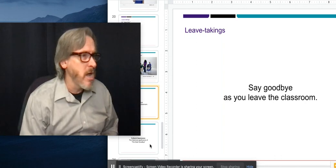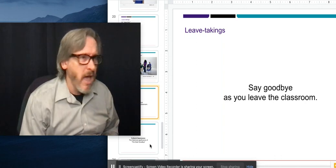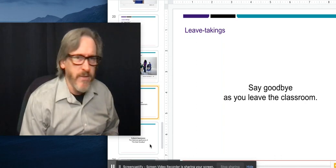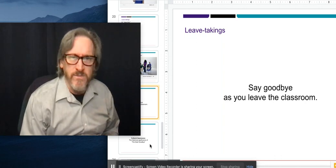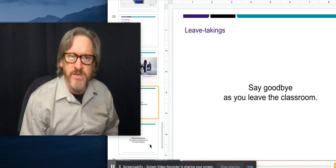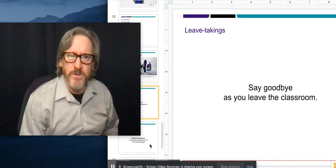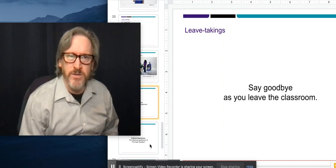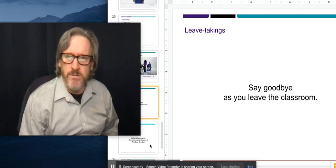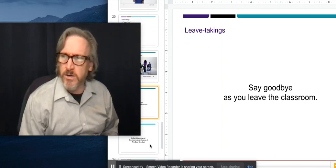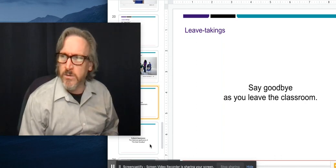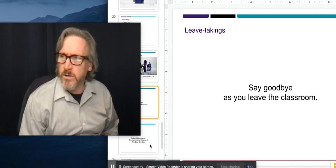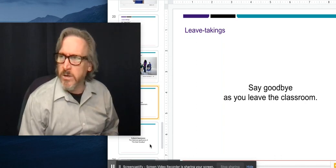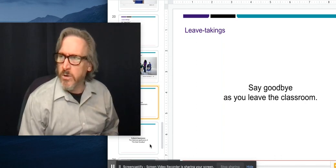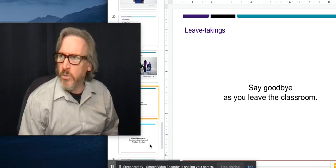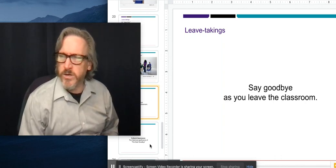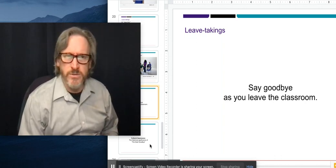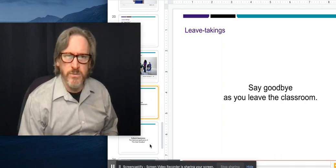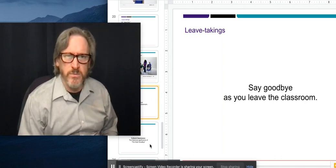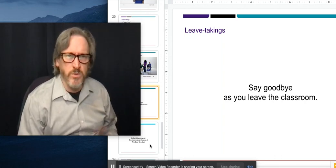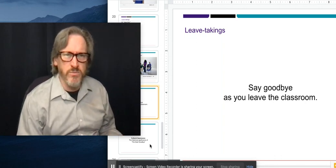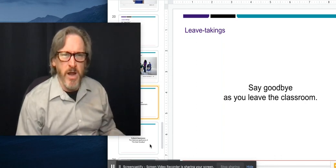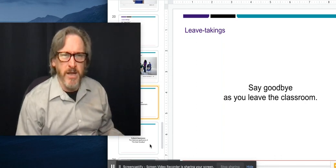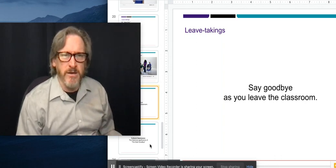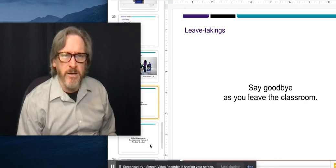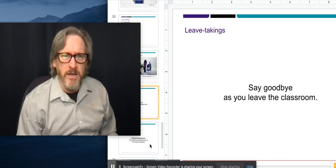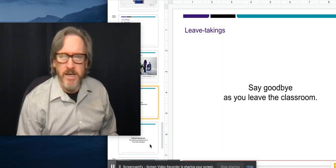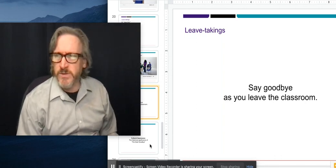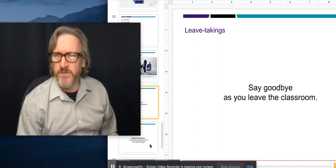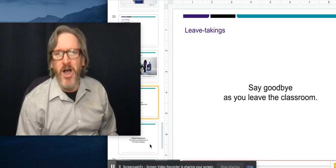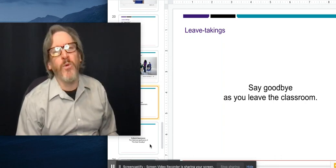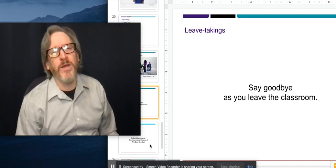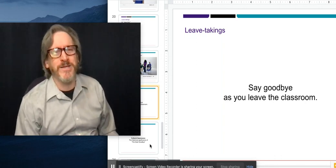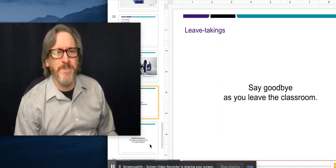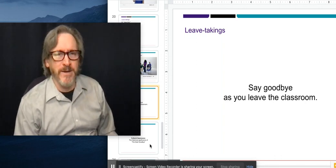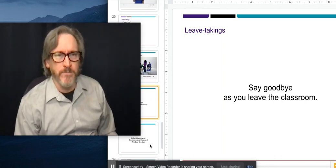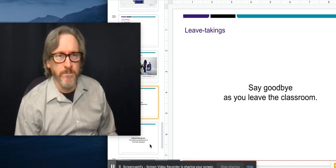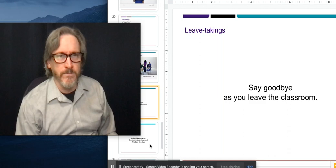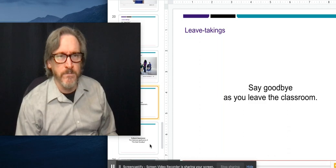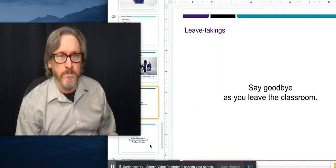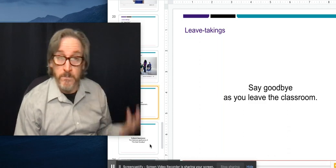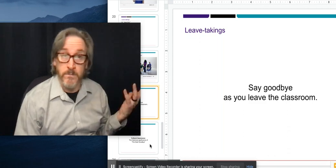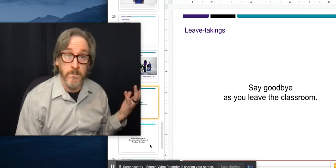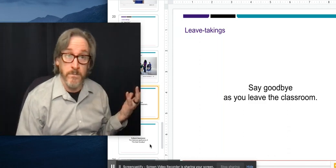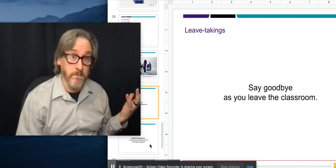whatever. And then all of a sudden we turn around and go, where's Ryan? And his wife would go, oh, he went to bed.